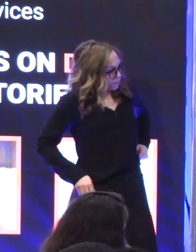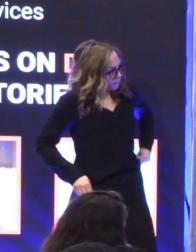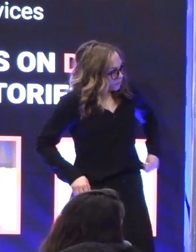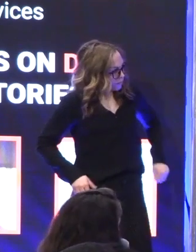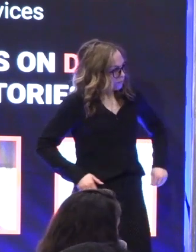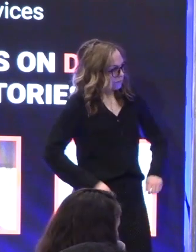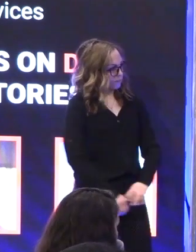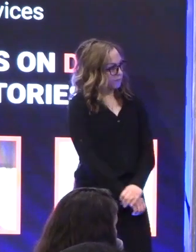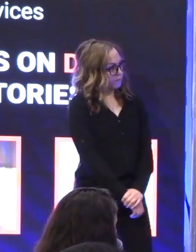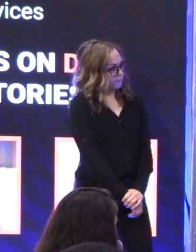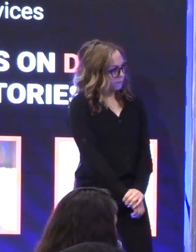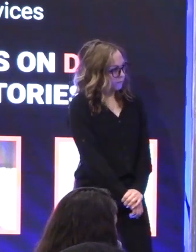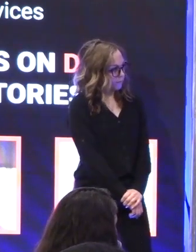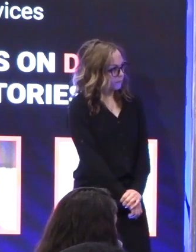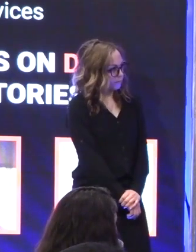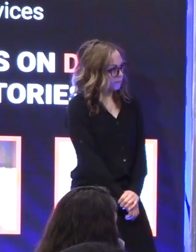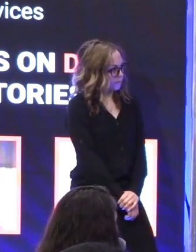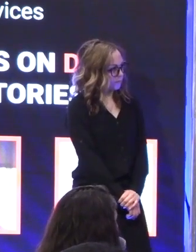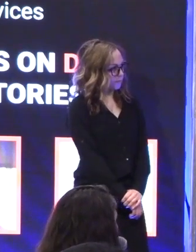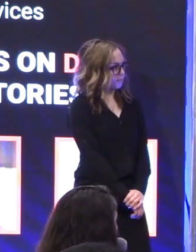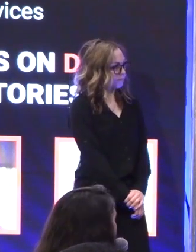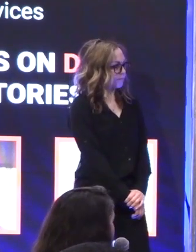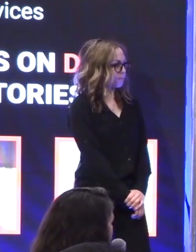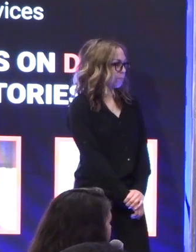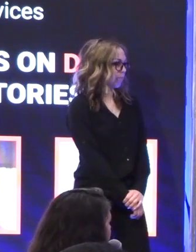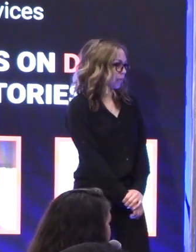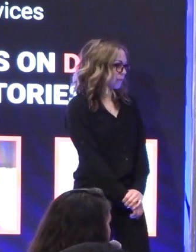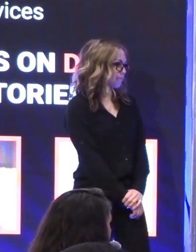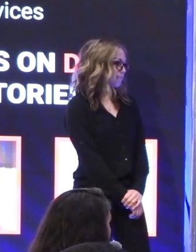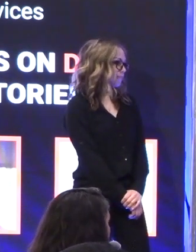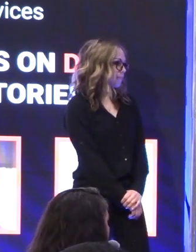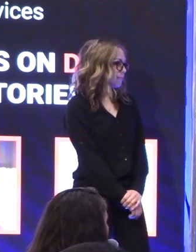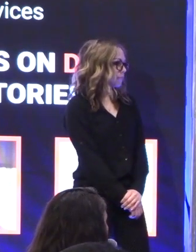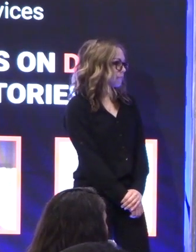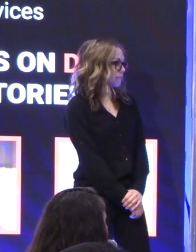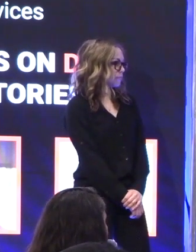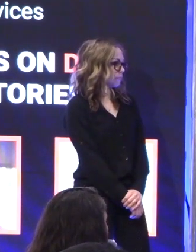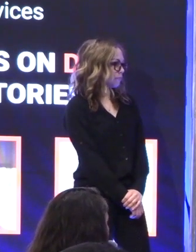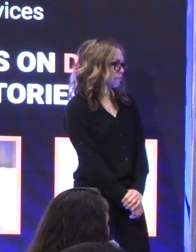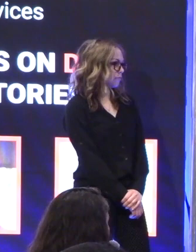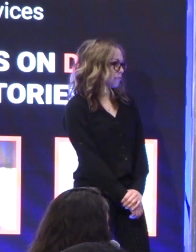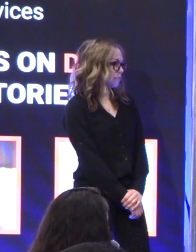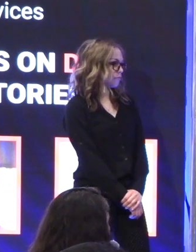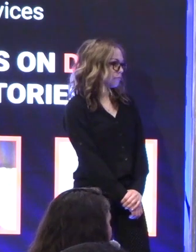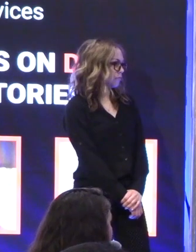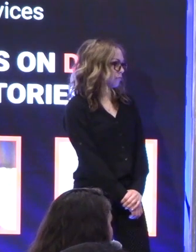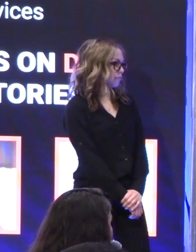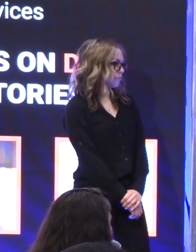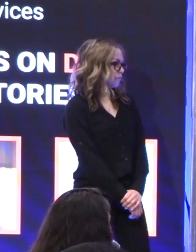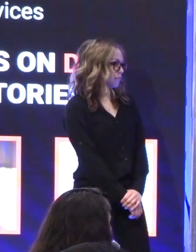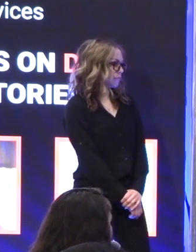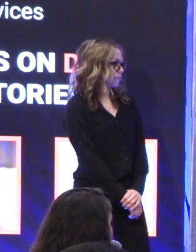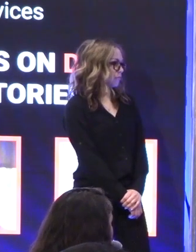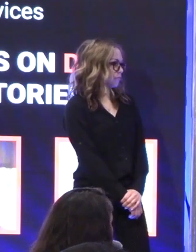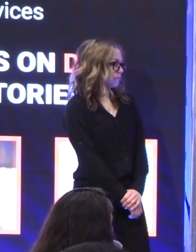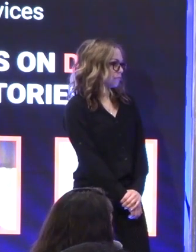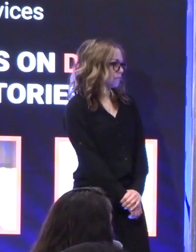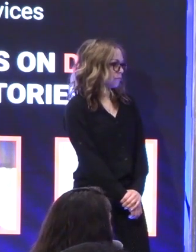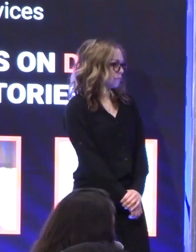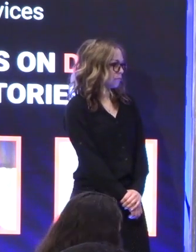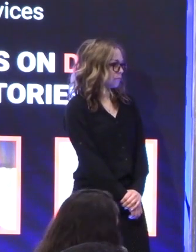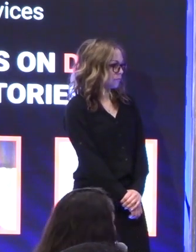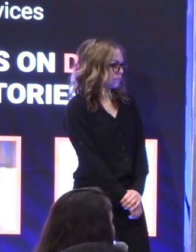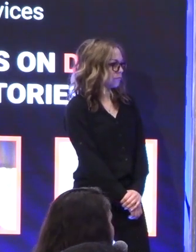Right. They are a little bit more proactive, but not enough. Whereas actors from any background and